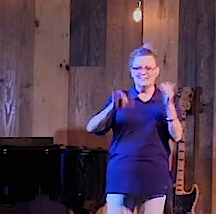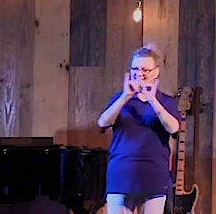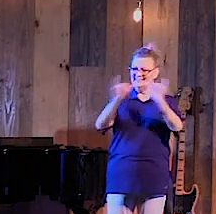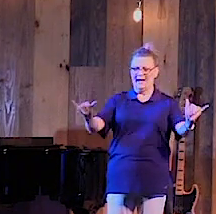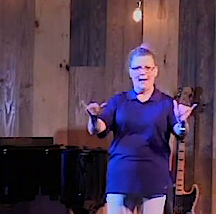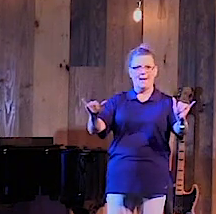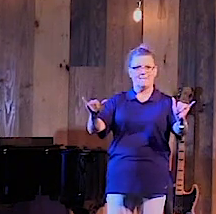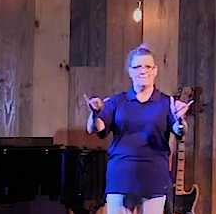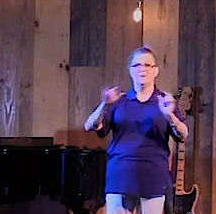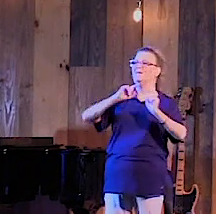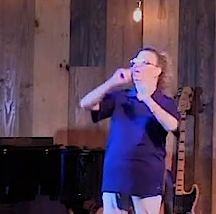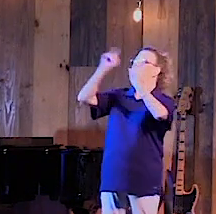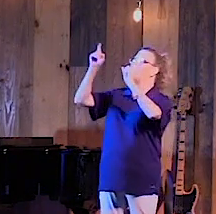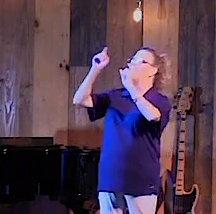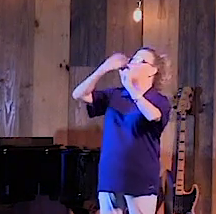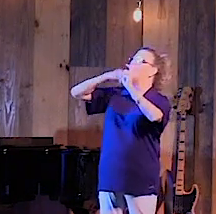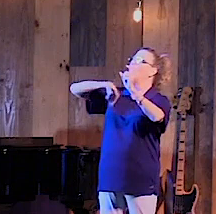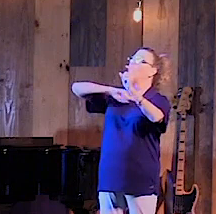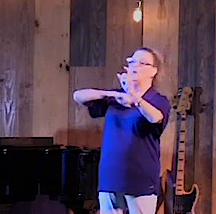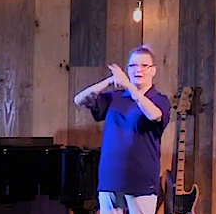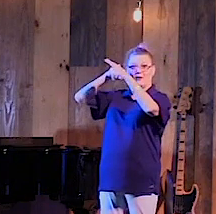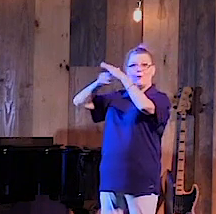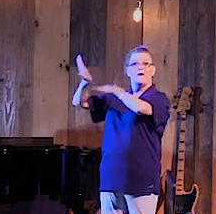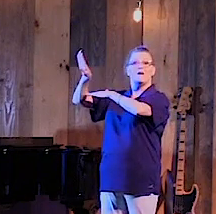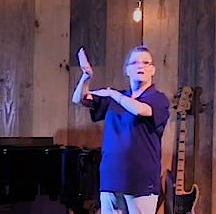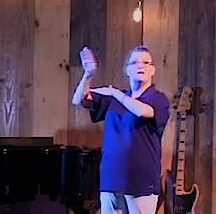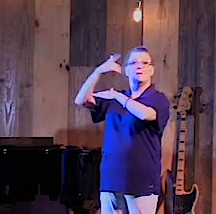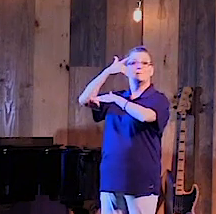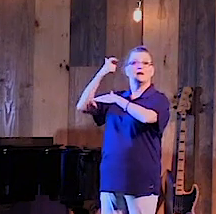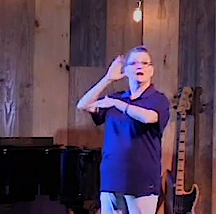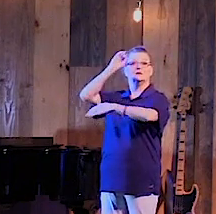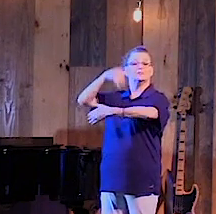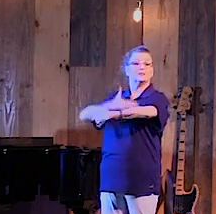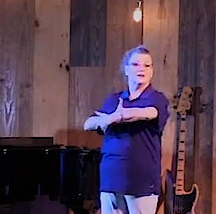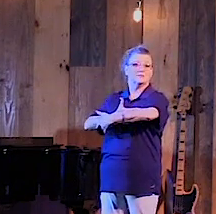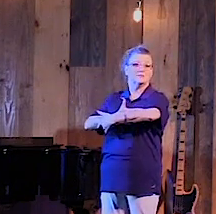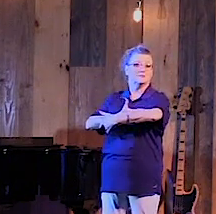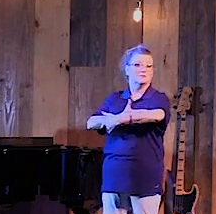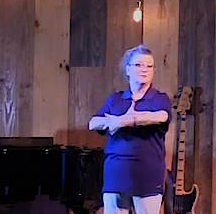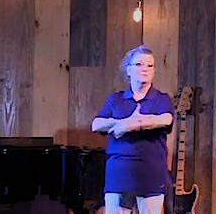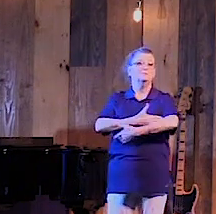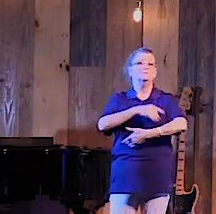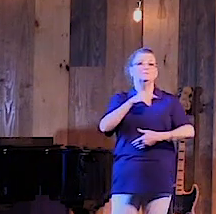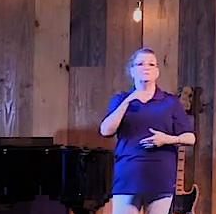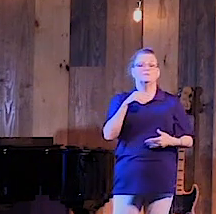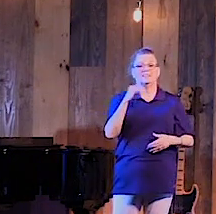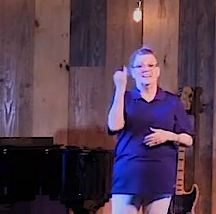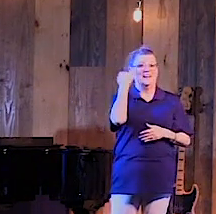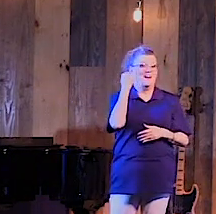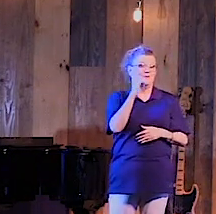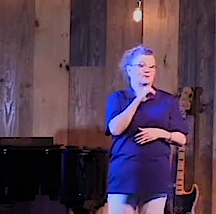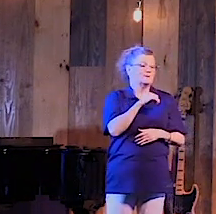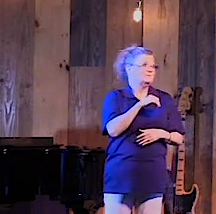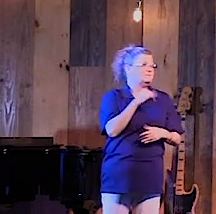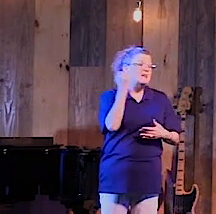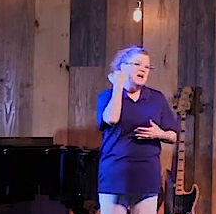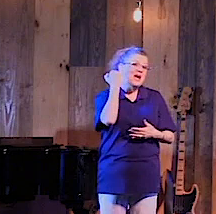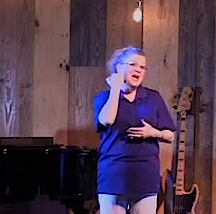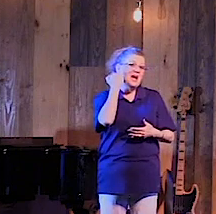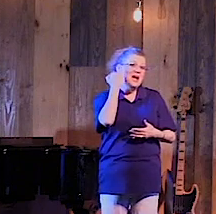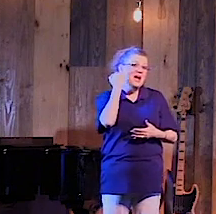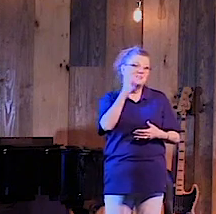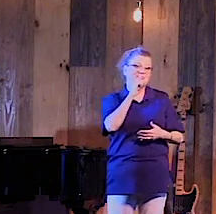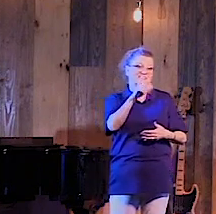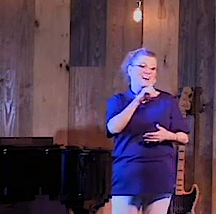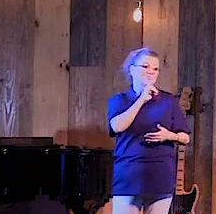beloved, if the cross and resurrection are not true, then this is just a quaint story with no real meaning. If, however, they are